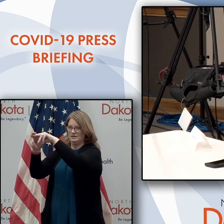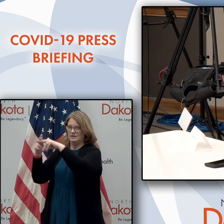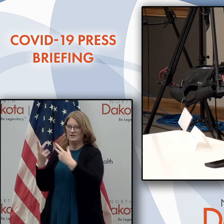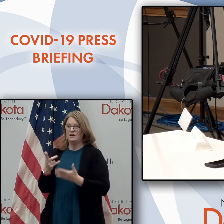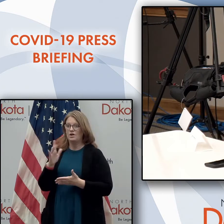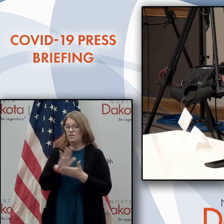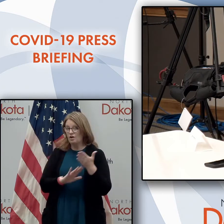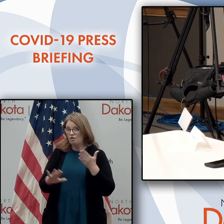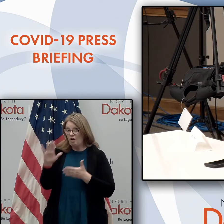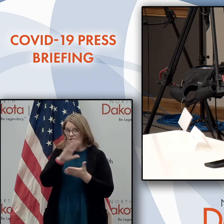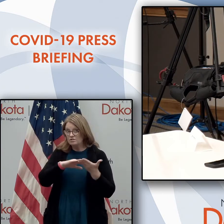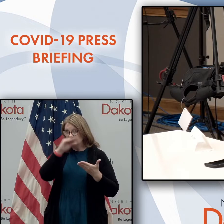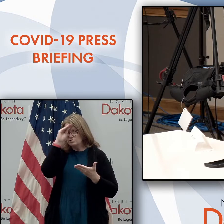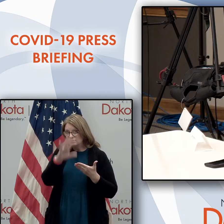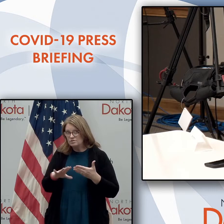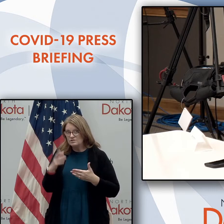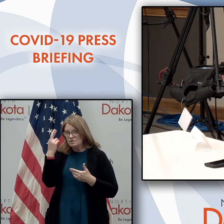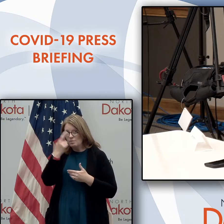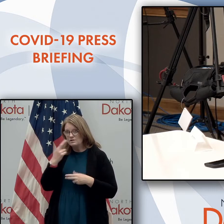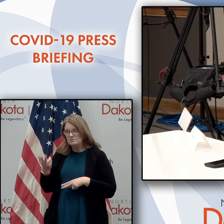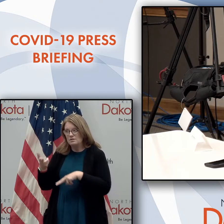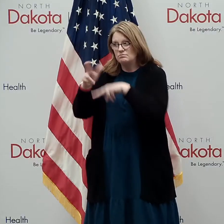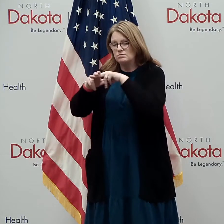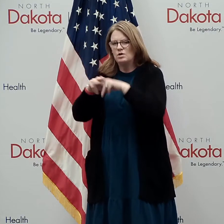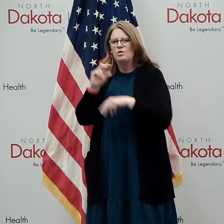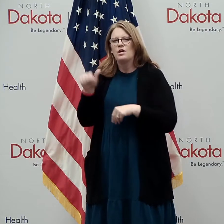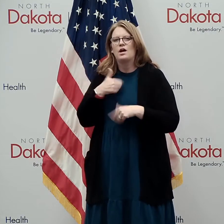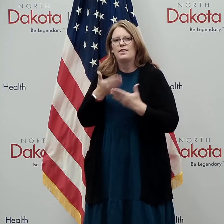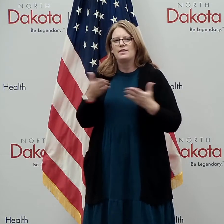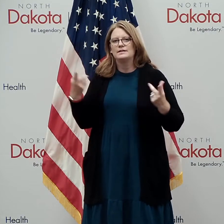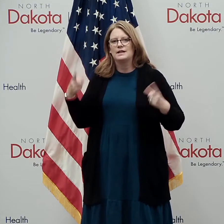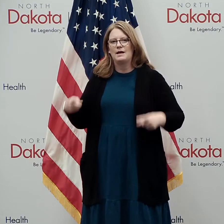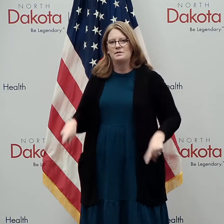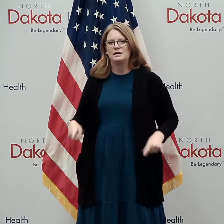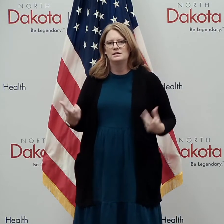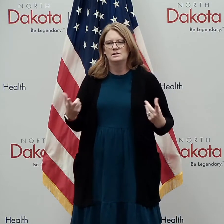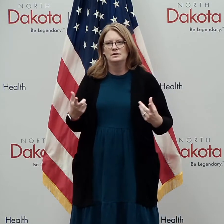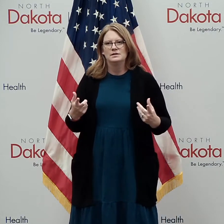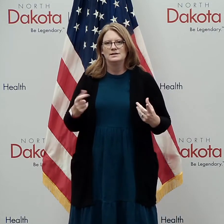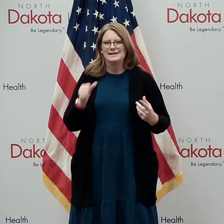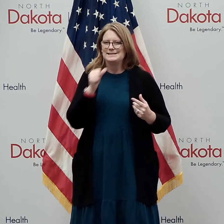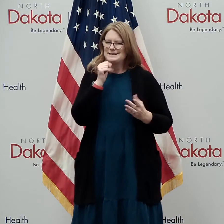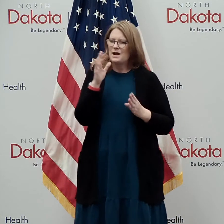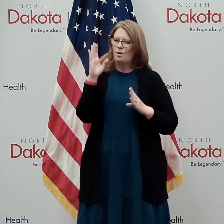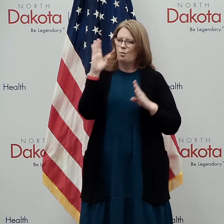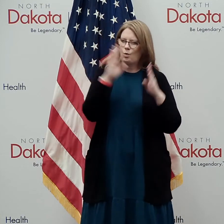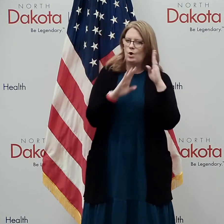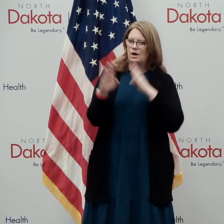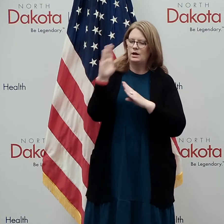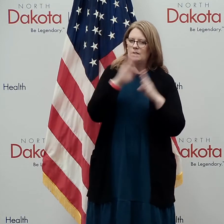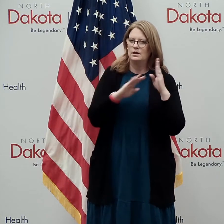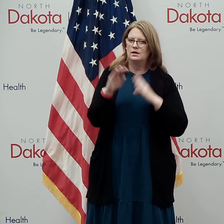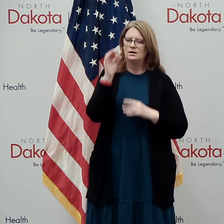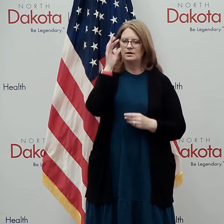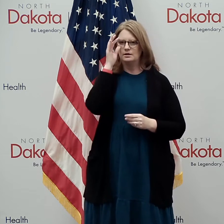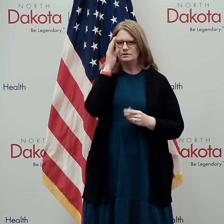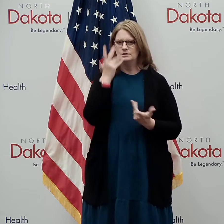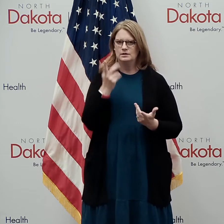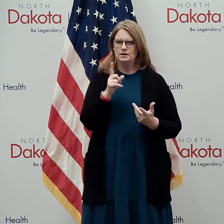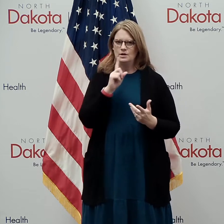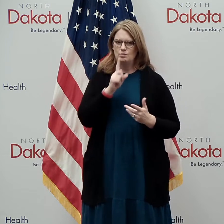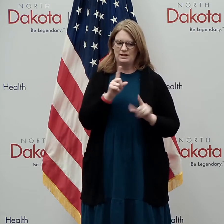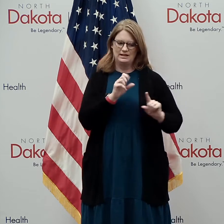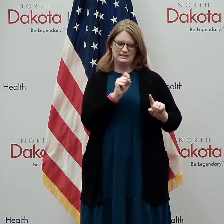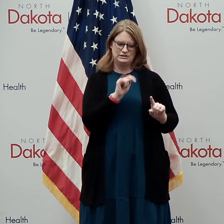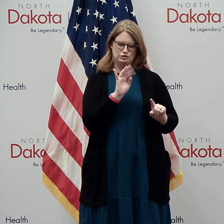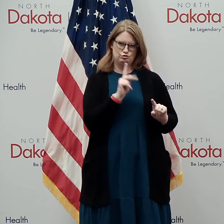are occurring, or is there other things going on? I would say it's a worry. I'd have to dig a little bit more into Stark